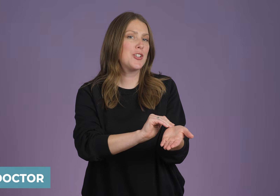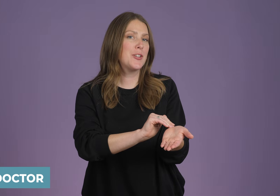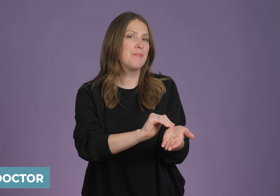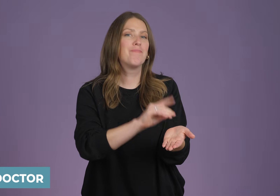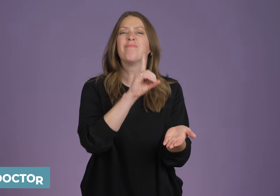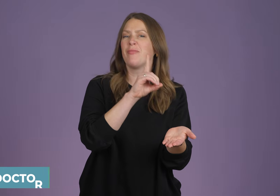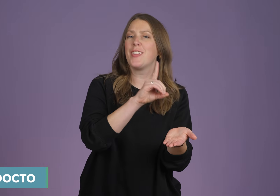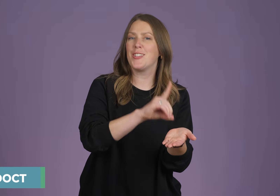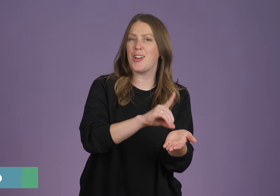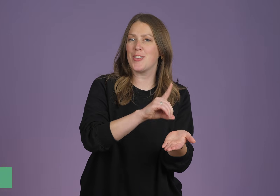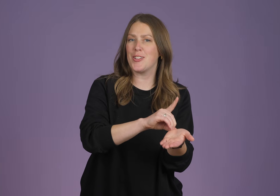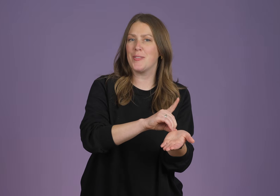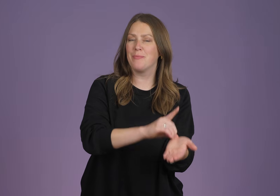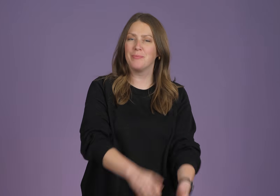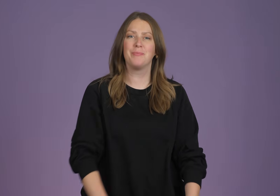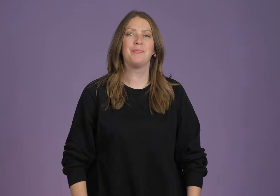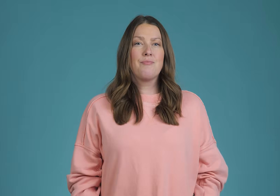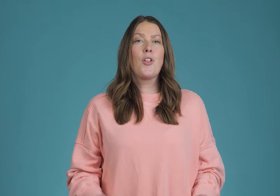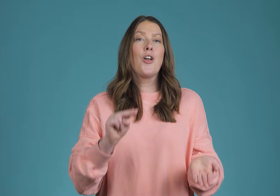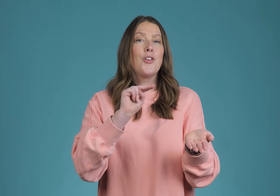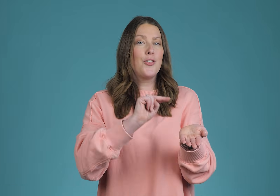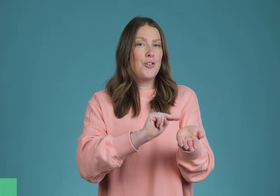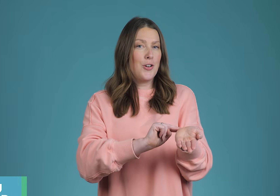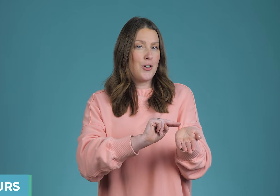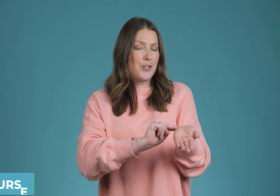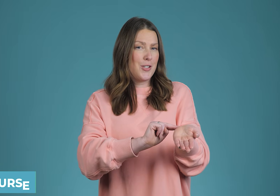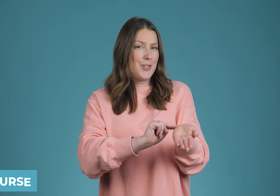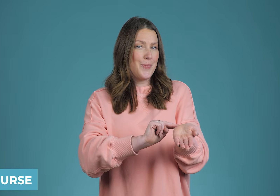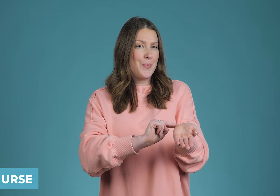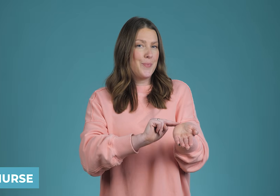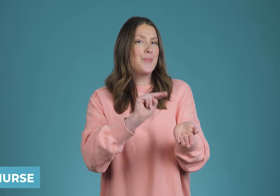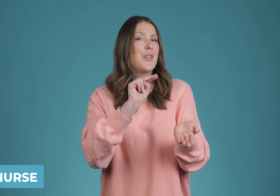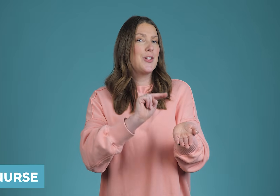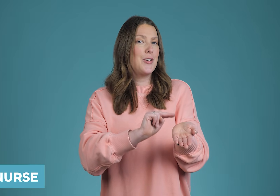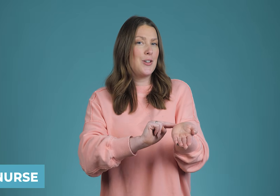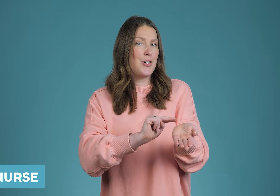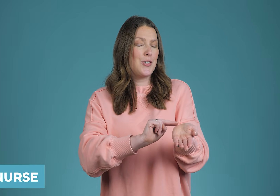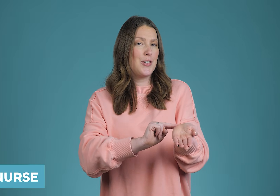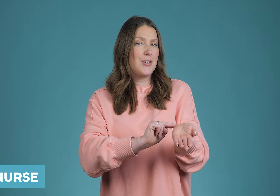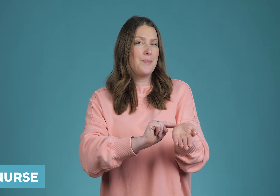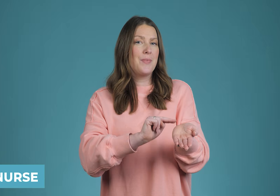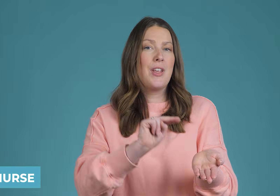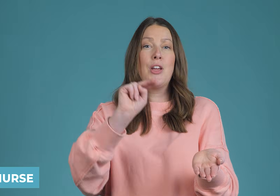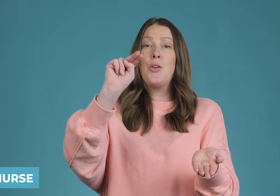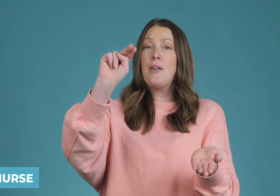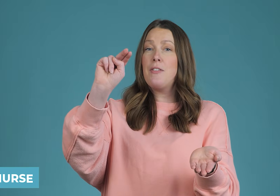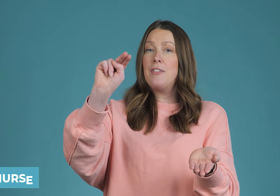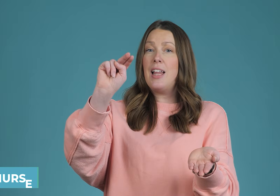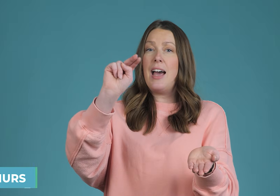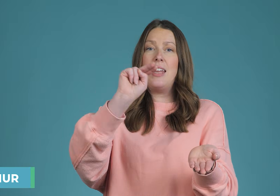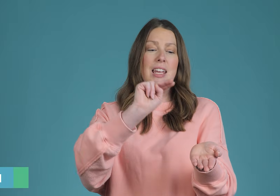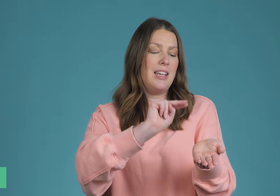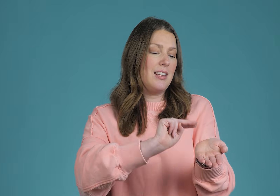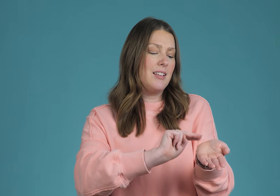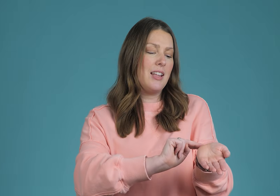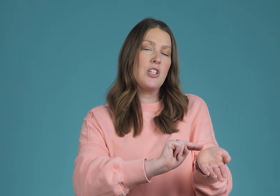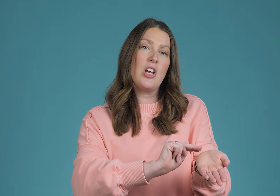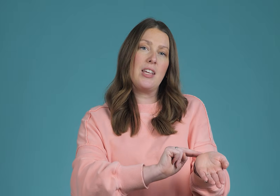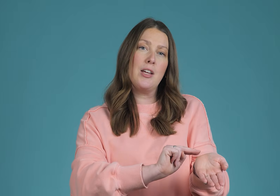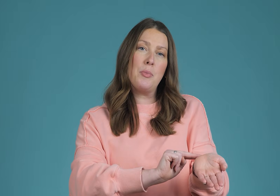Doctor, doctor. Nurse, nurse. You have a flat N like checking a